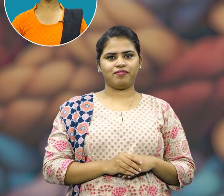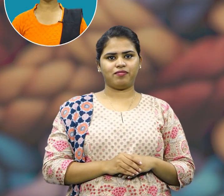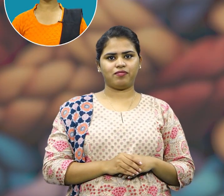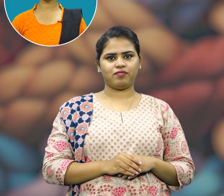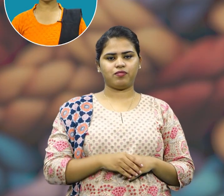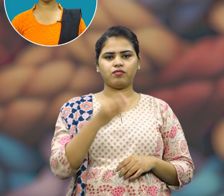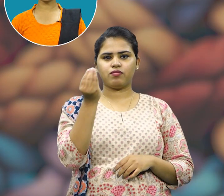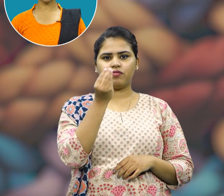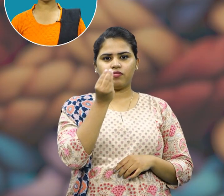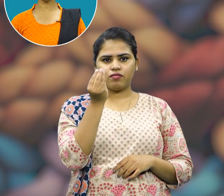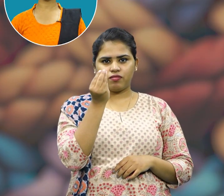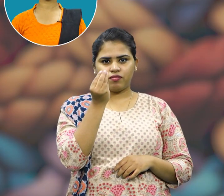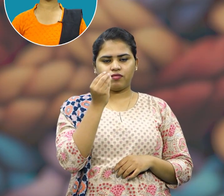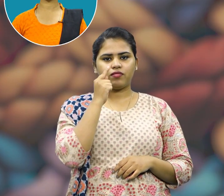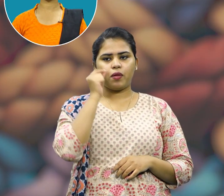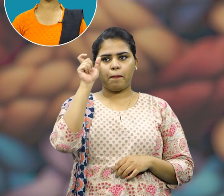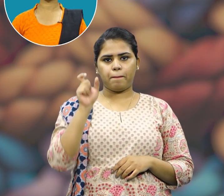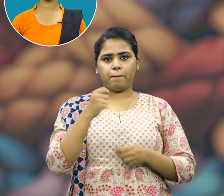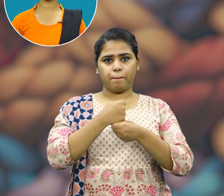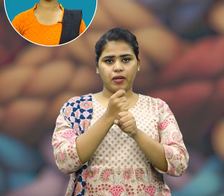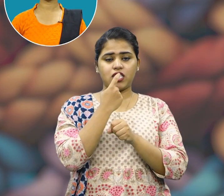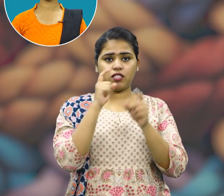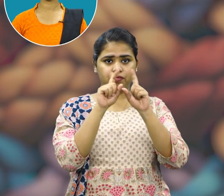Some synthetic fibers are